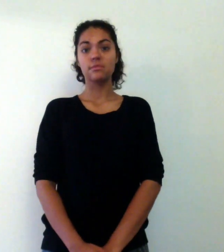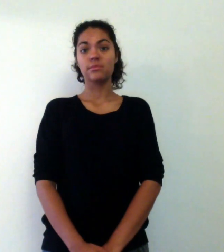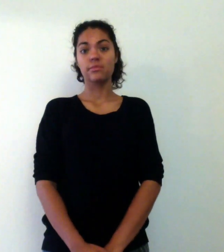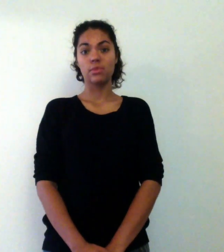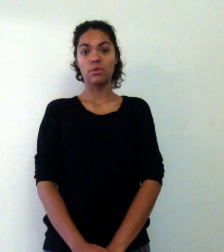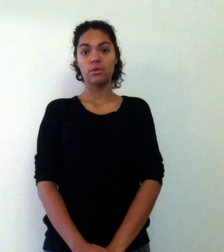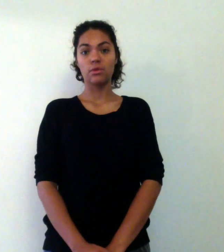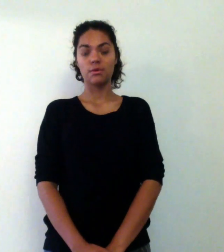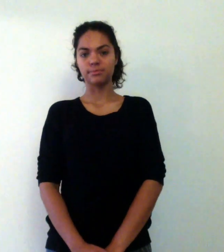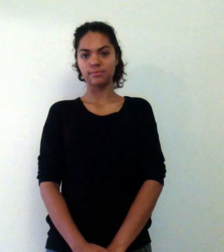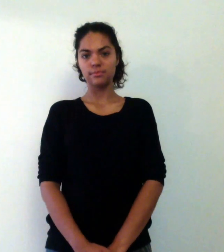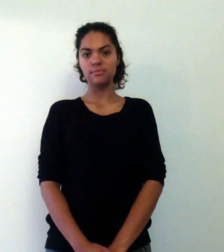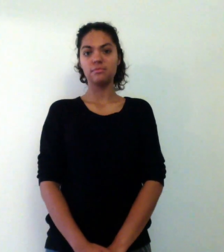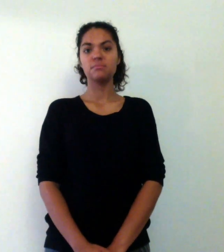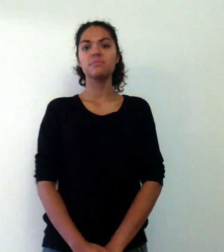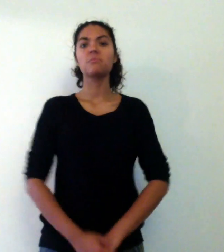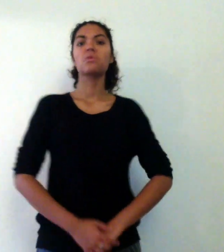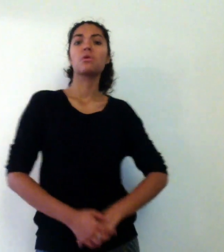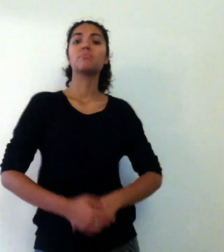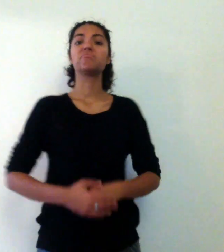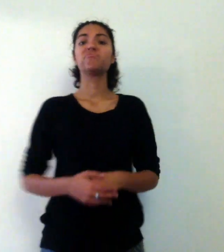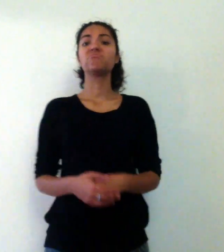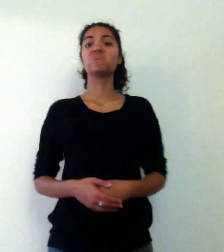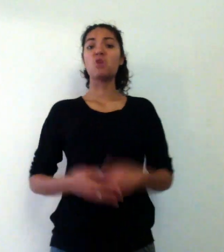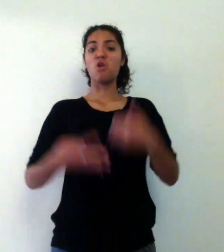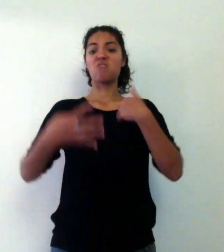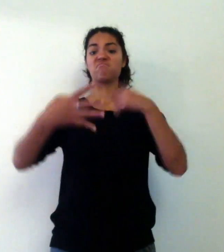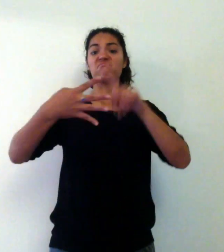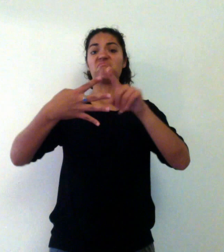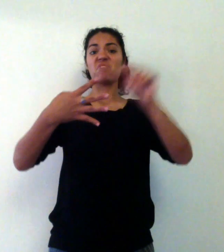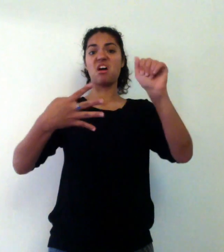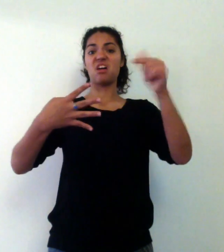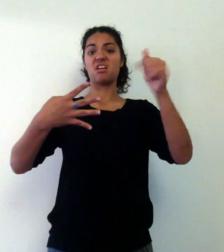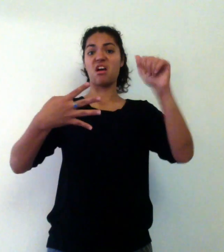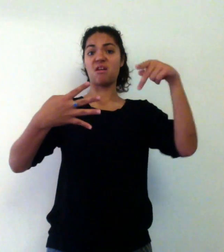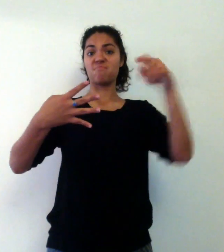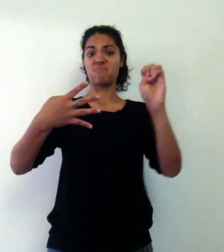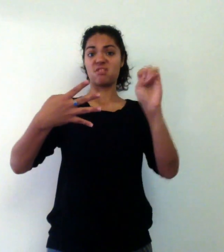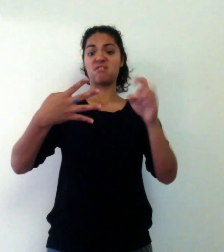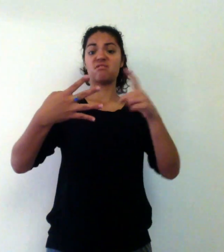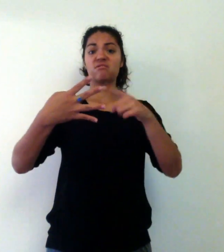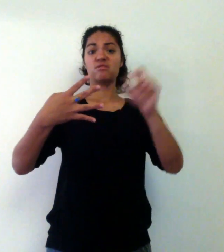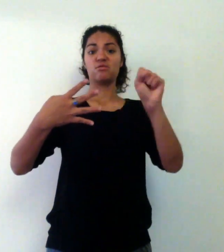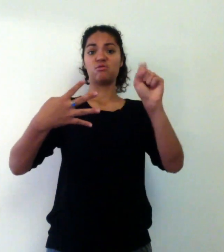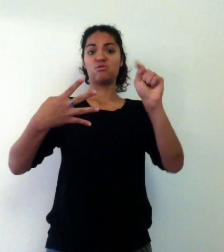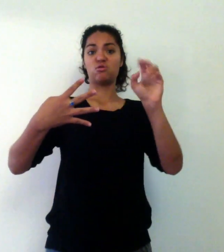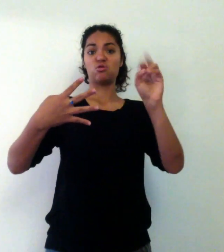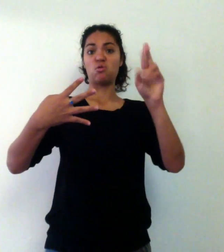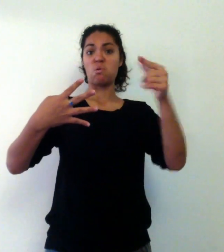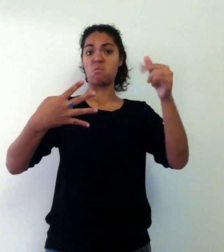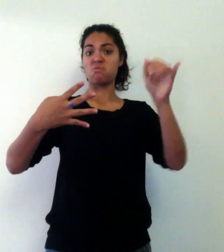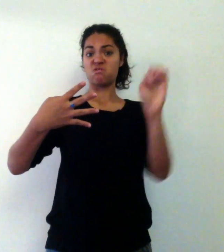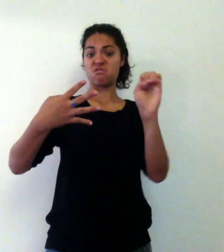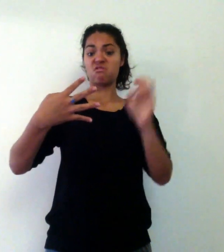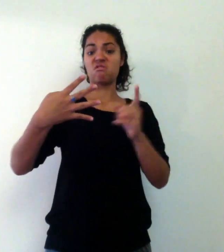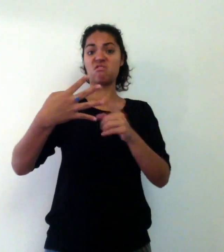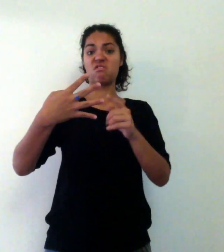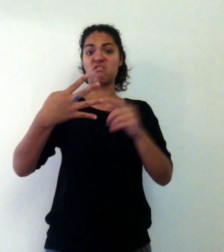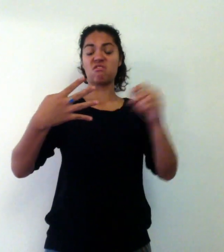Agape, which is the love of God. Storge, the love of a parent. Phileo, the love of a friend. And then you've got eros, from which we transliterate the English